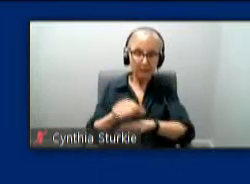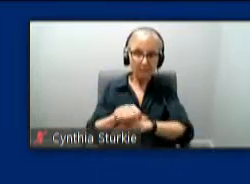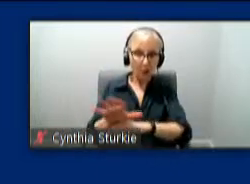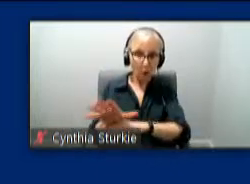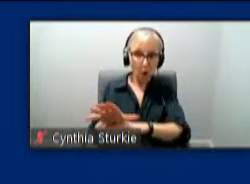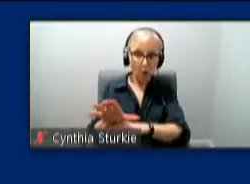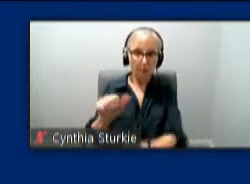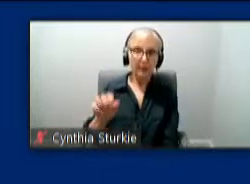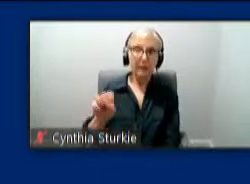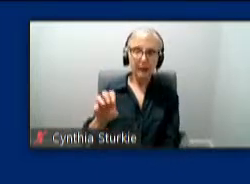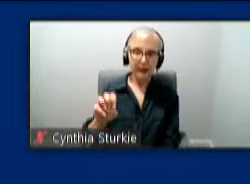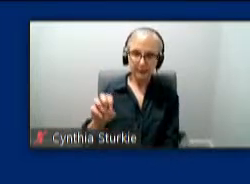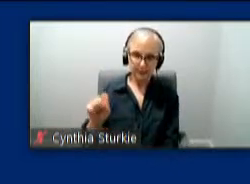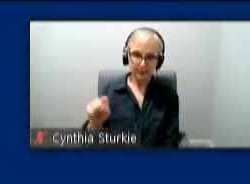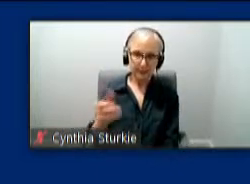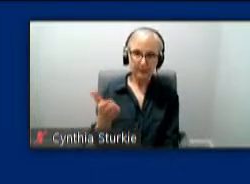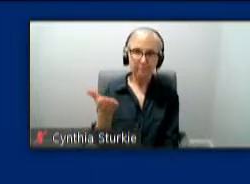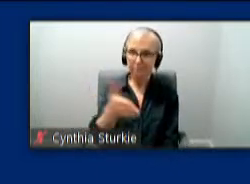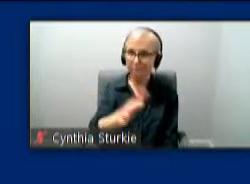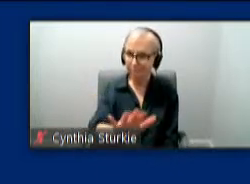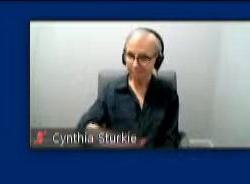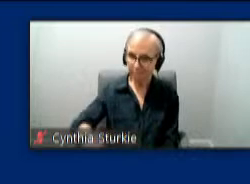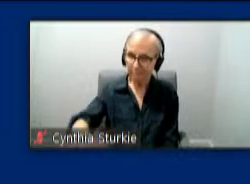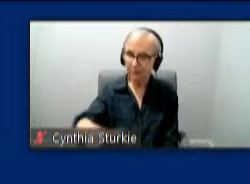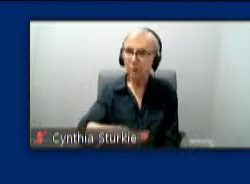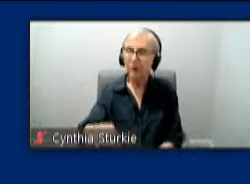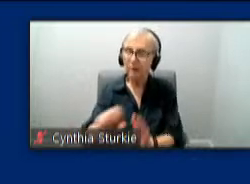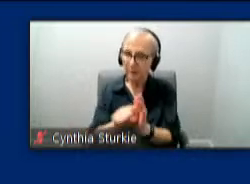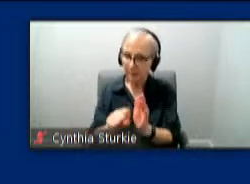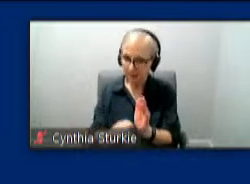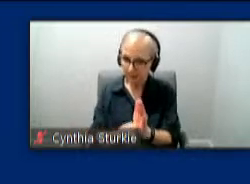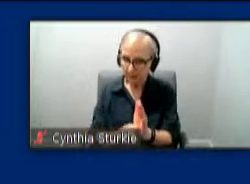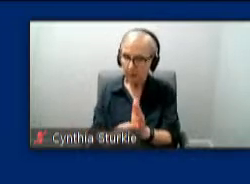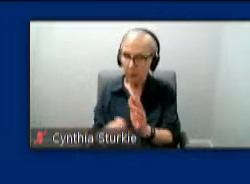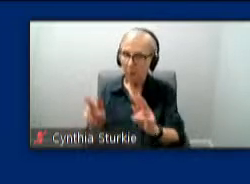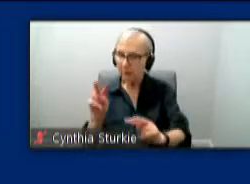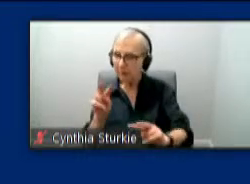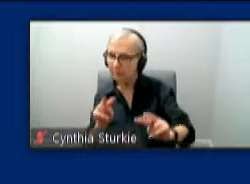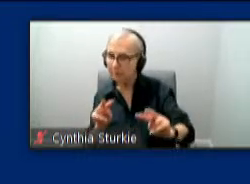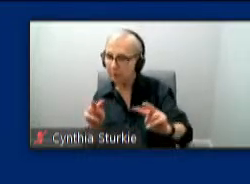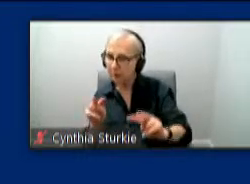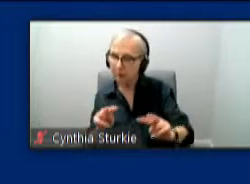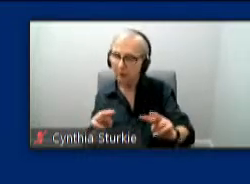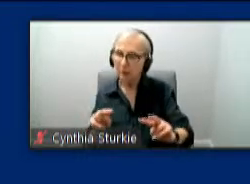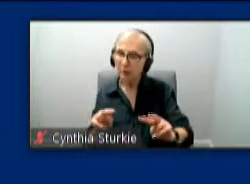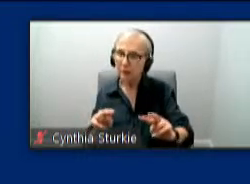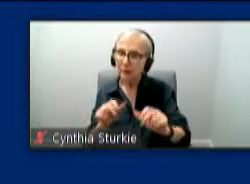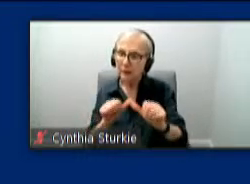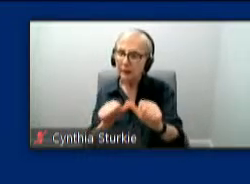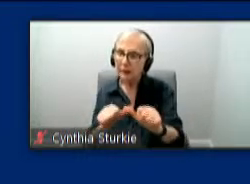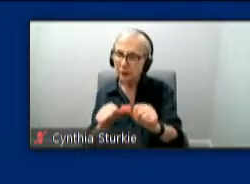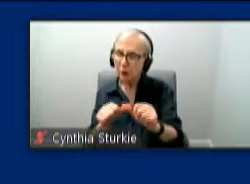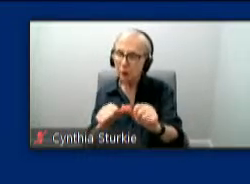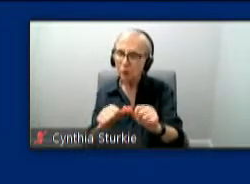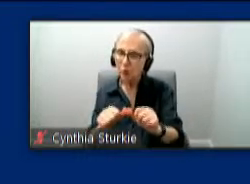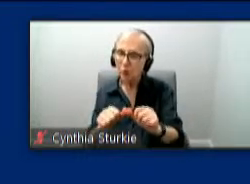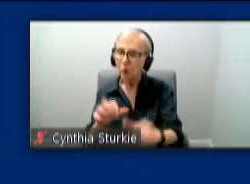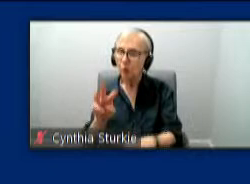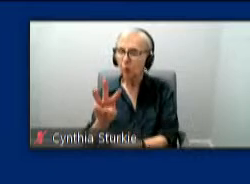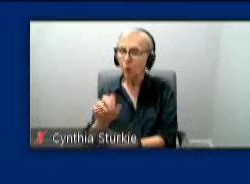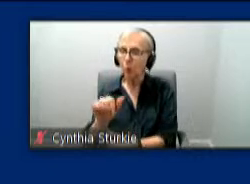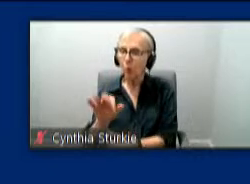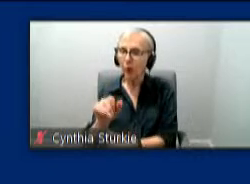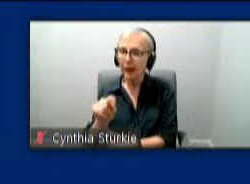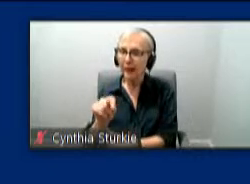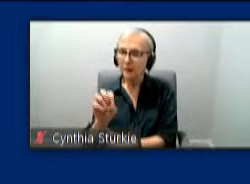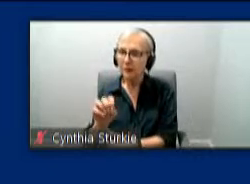cases out there. As Dr. Travanti discussed, we will be looking into continuing to expand that wastewater